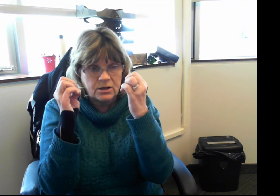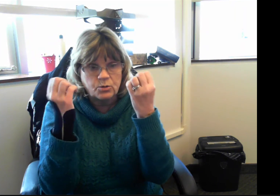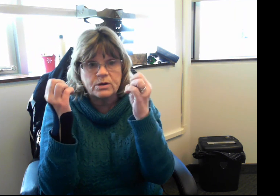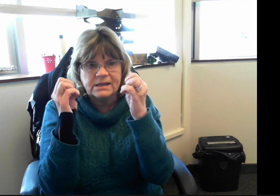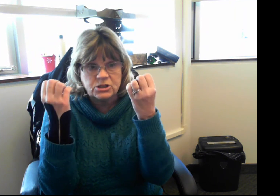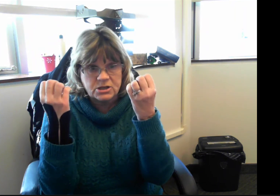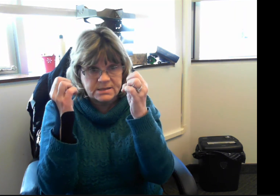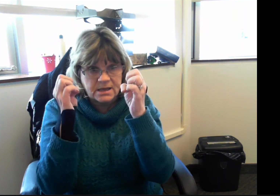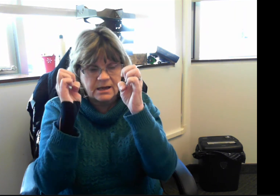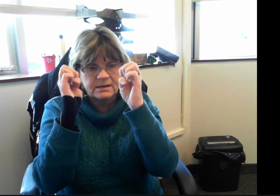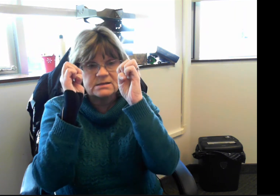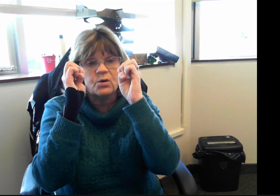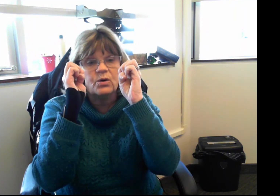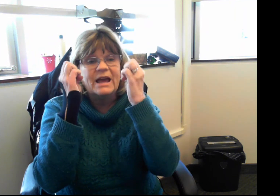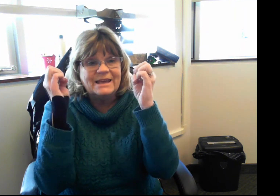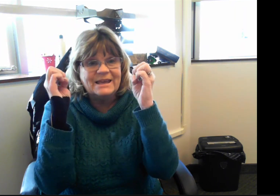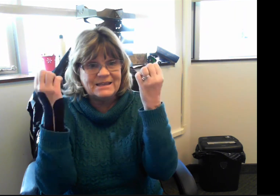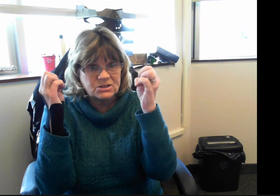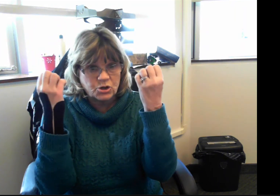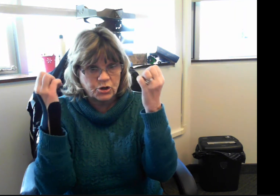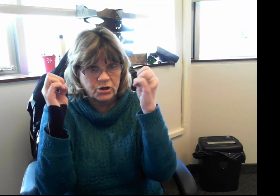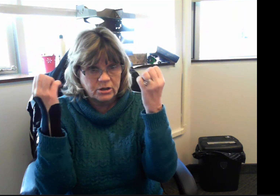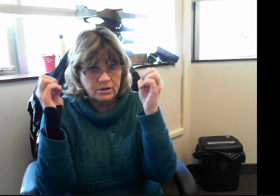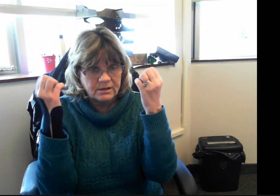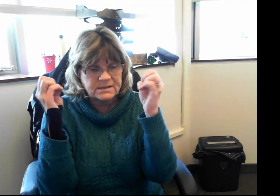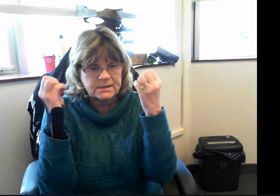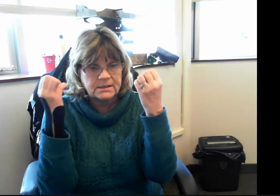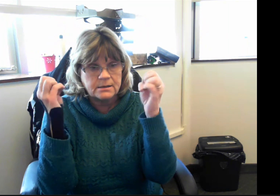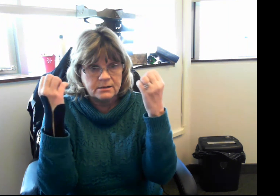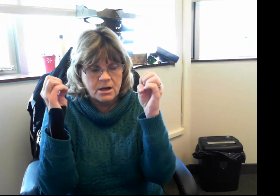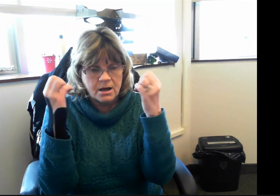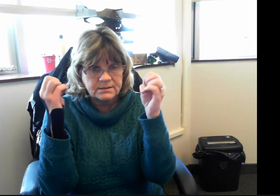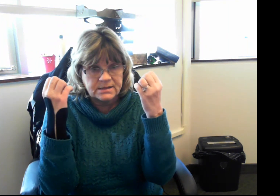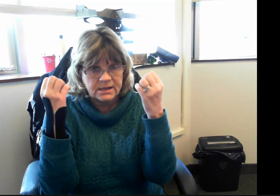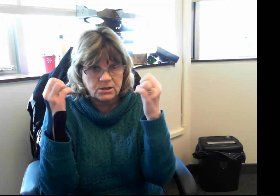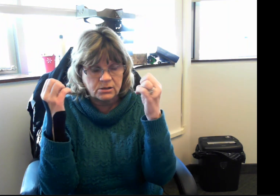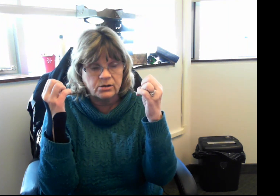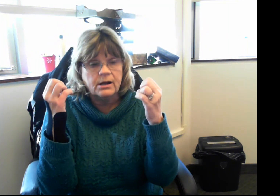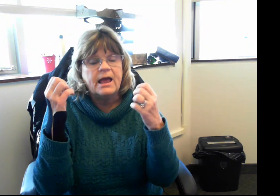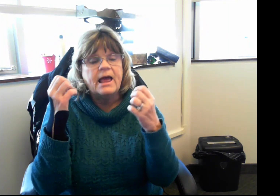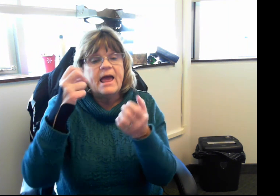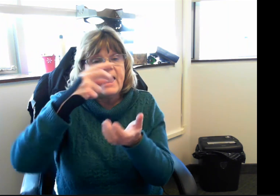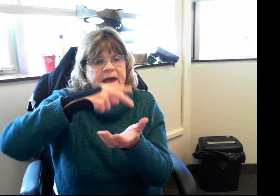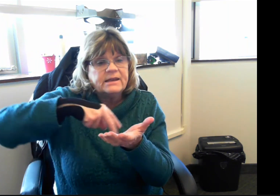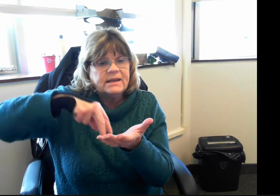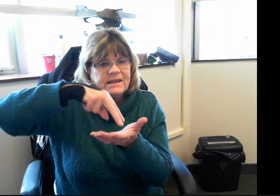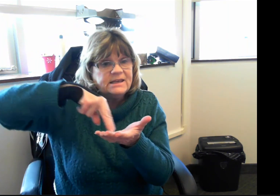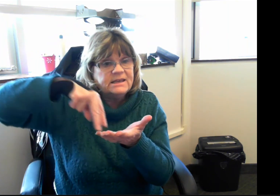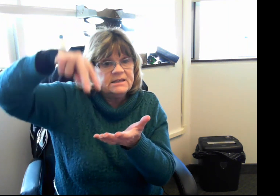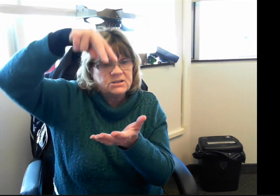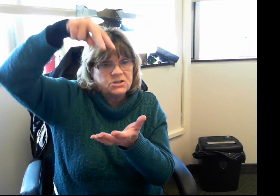a religious sign. So Easter is a non-secular, and